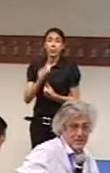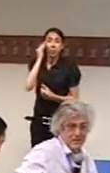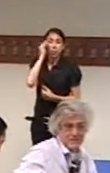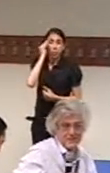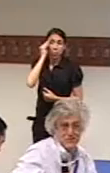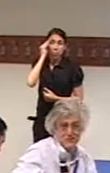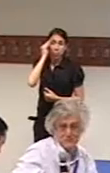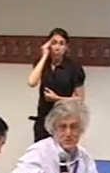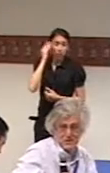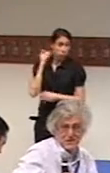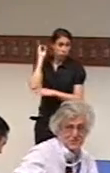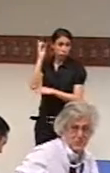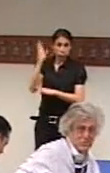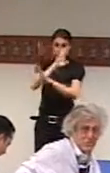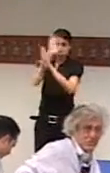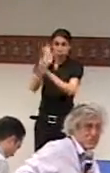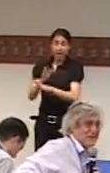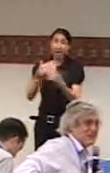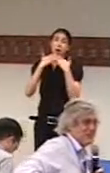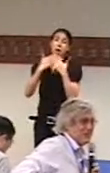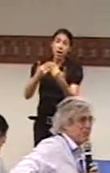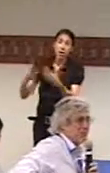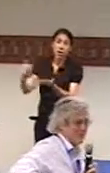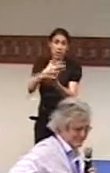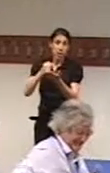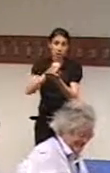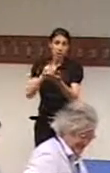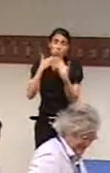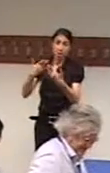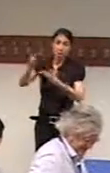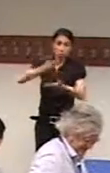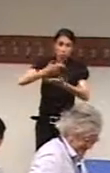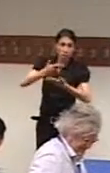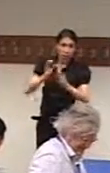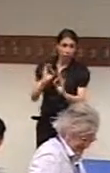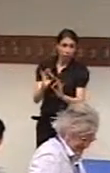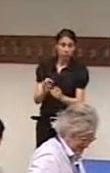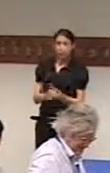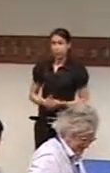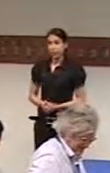Well, I think that's it. Let's call it a day. Thank you very much for staying until the very end. Thank you.